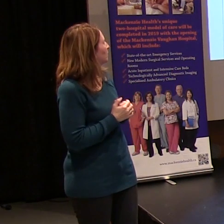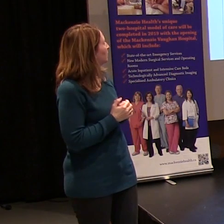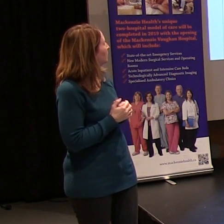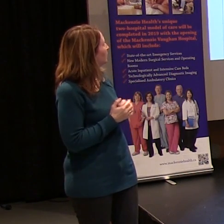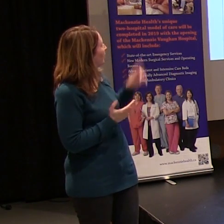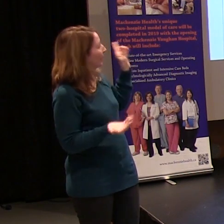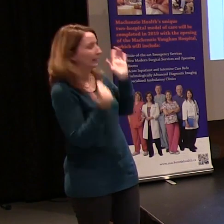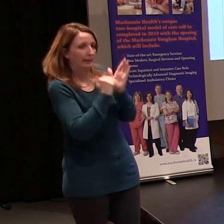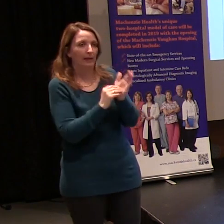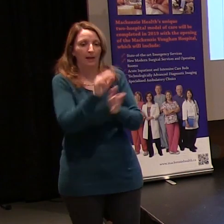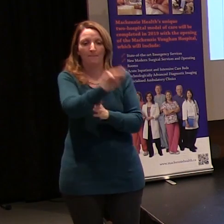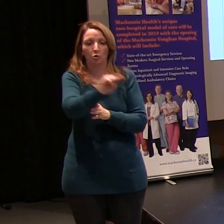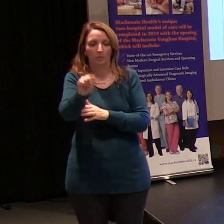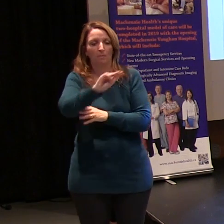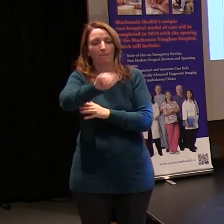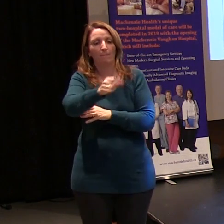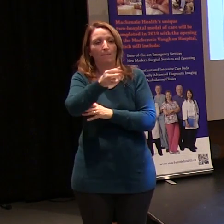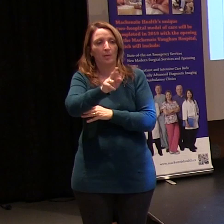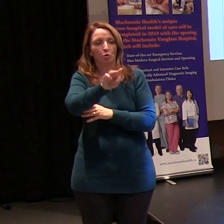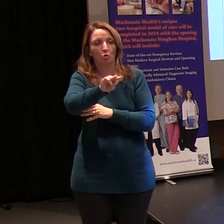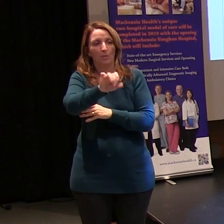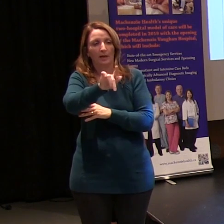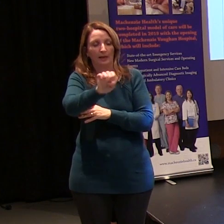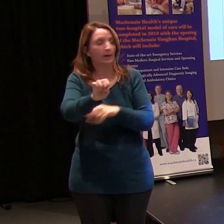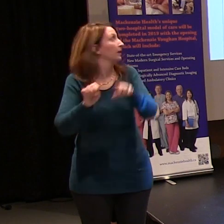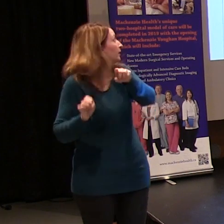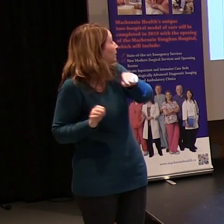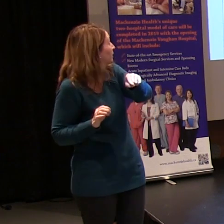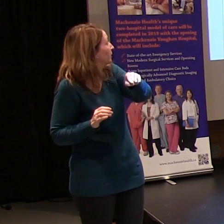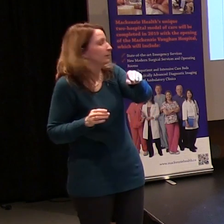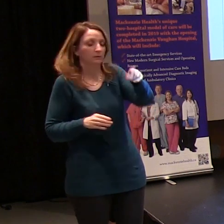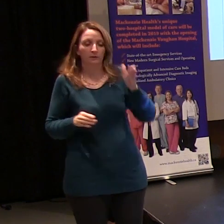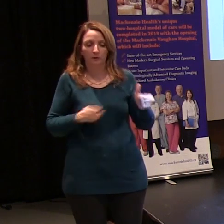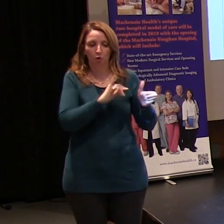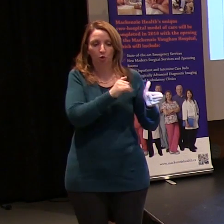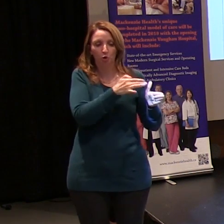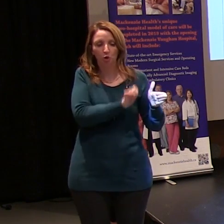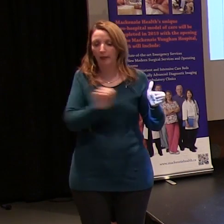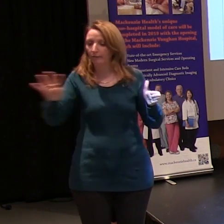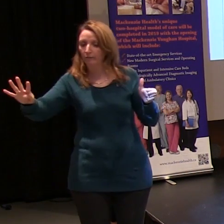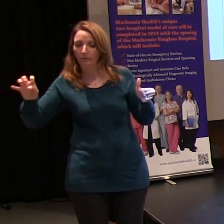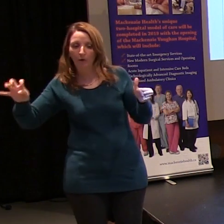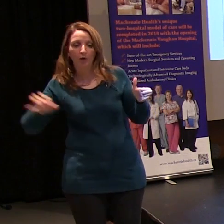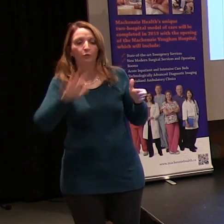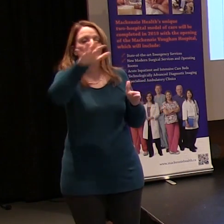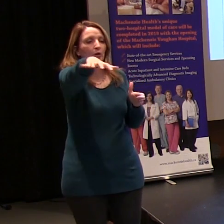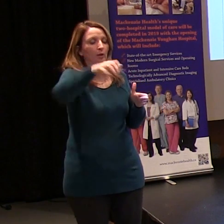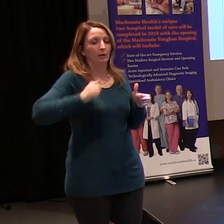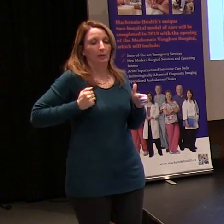Major Mackenzie, Jane Street, Wonderland parking, 400, it's someplace there. That's part of the site.